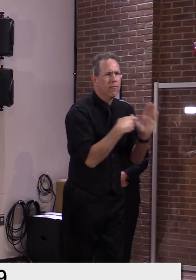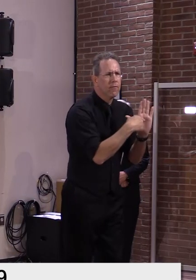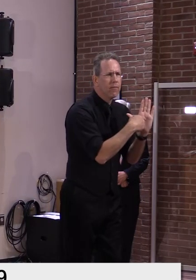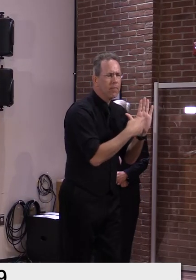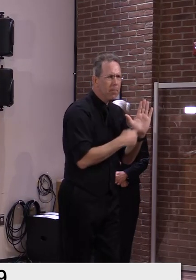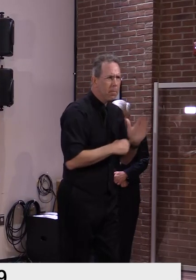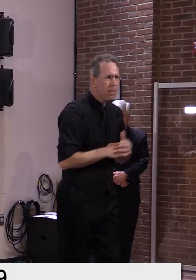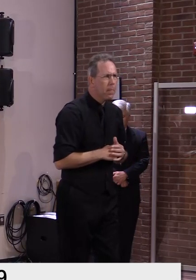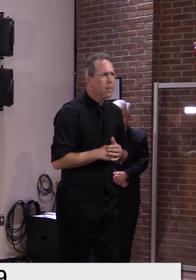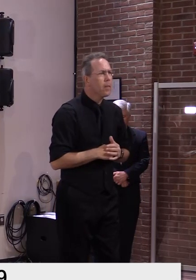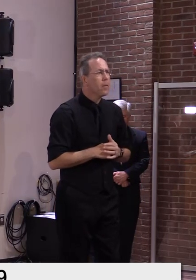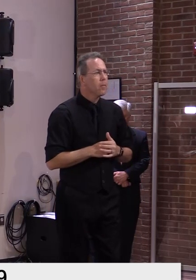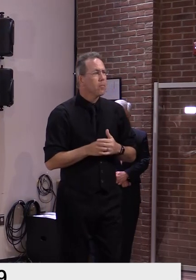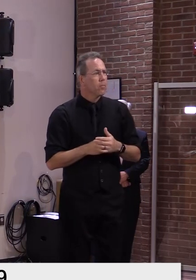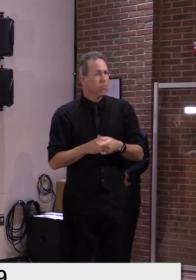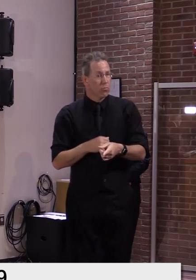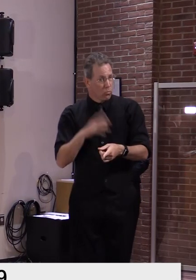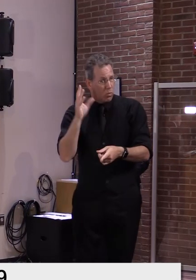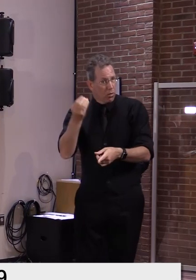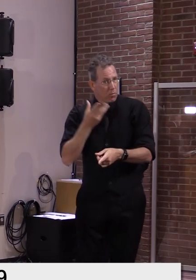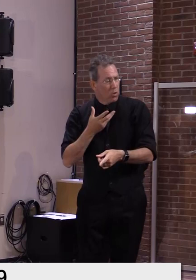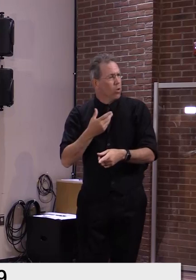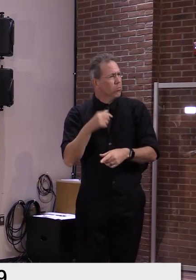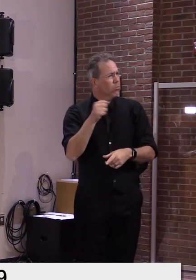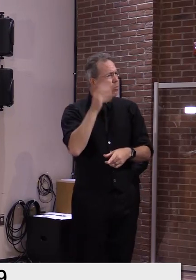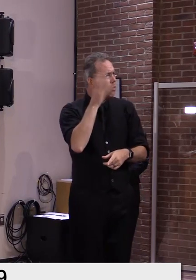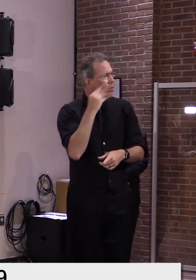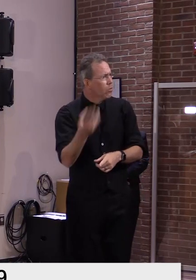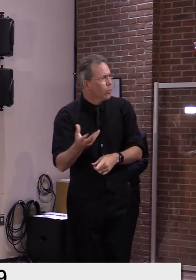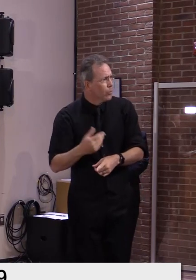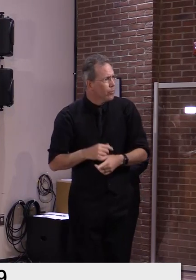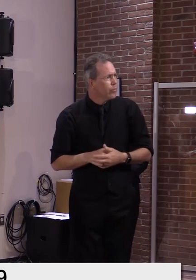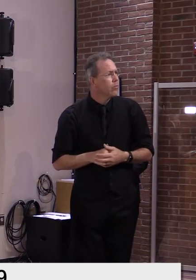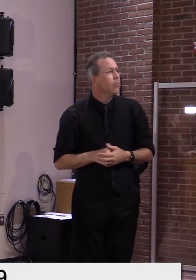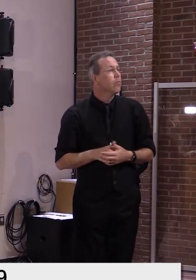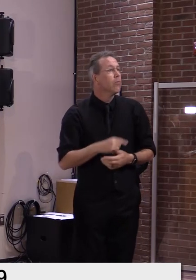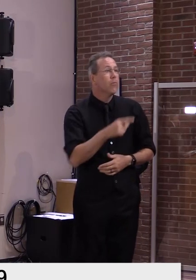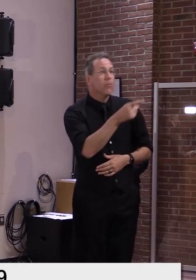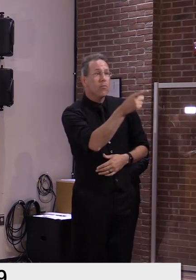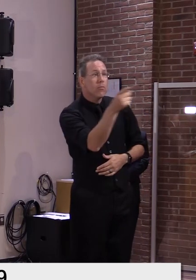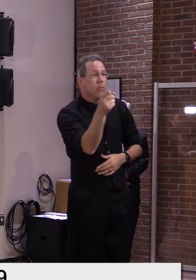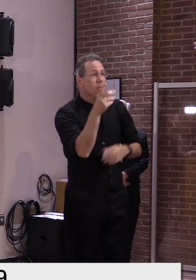Absolutely, yep. Okay, and that includes media access as well as public and family access?